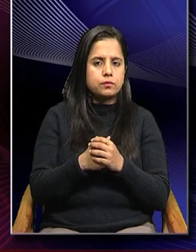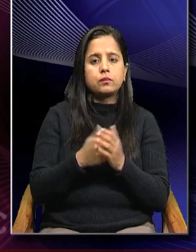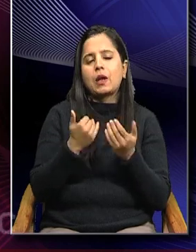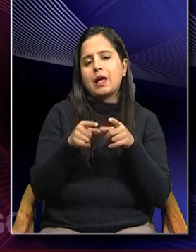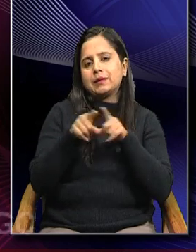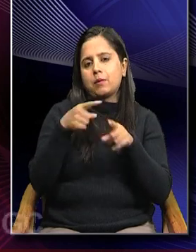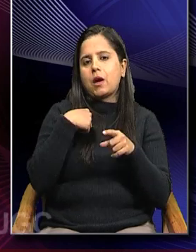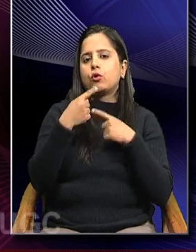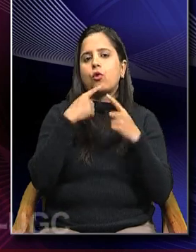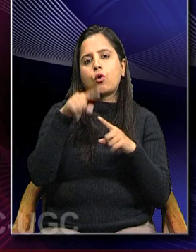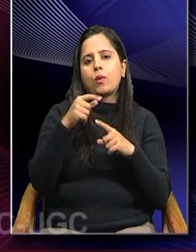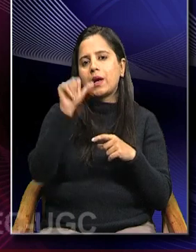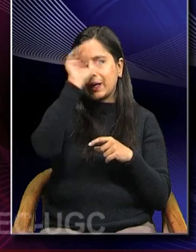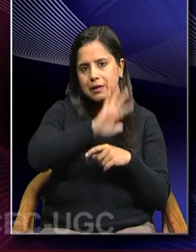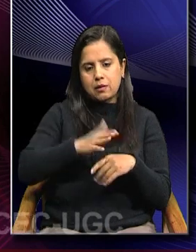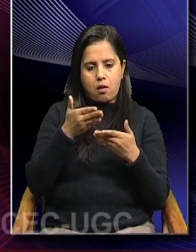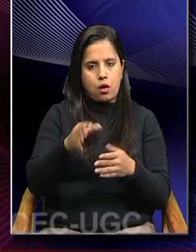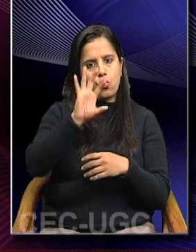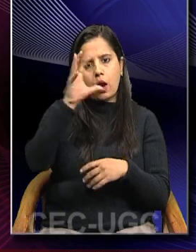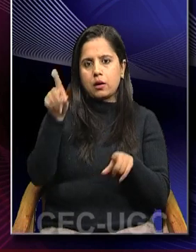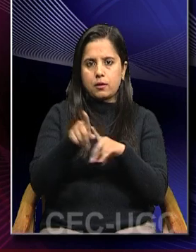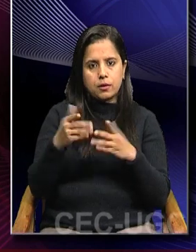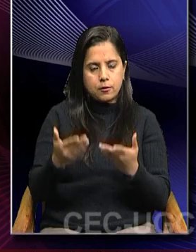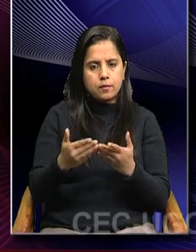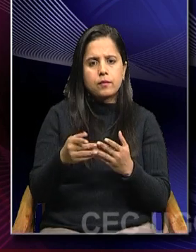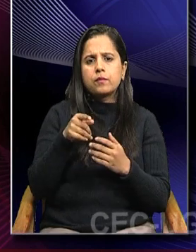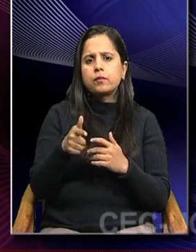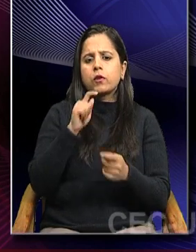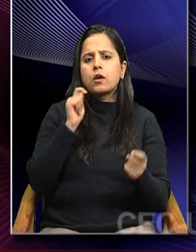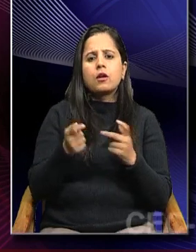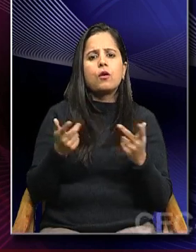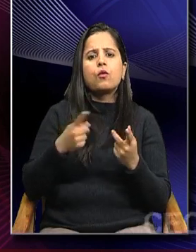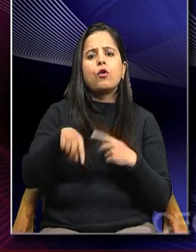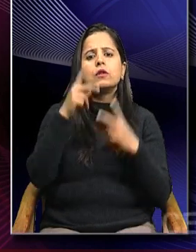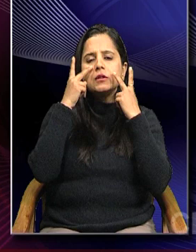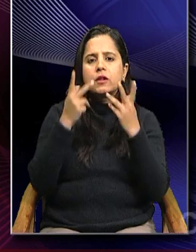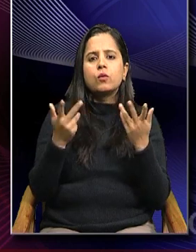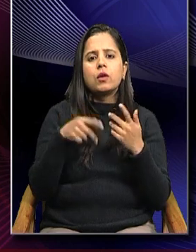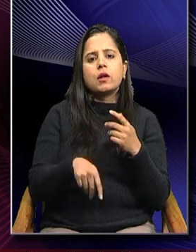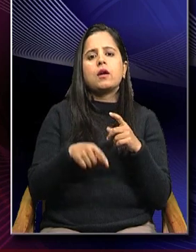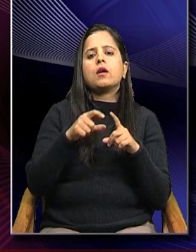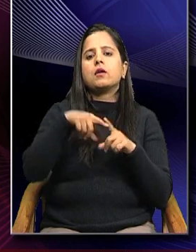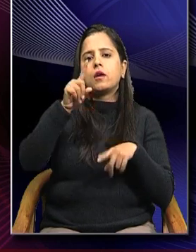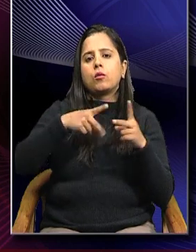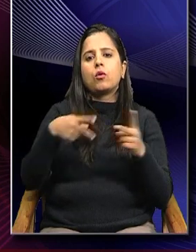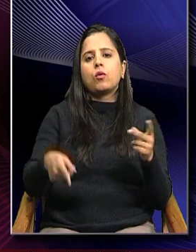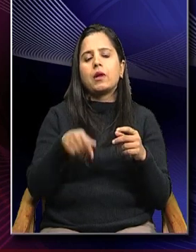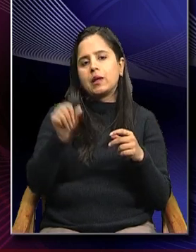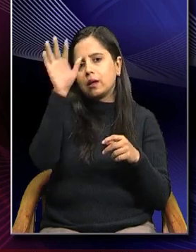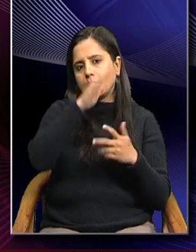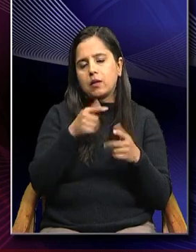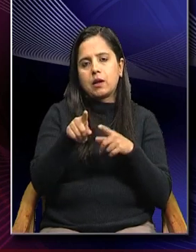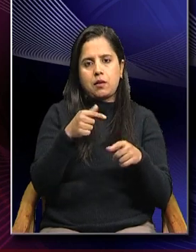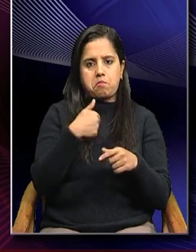suppose if I talk about India as a country, what are the changes we are witnessing in the demographic environment of India? Suppose I